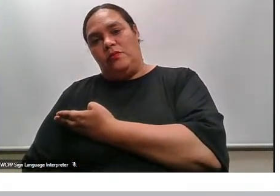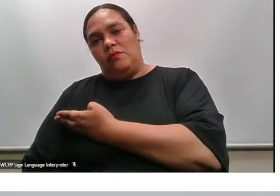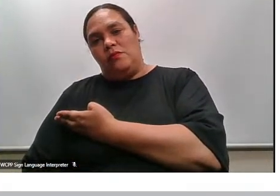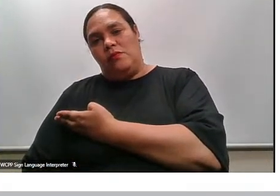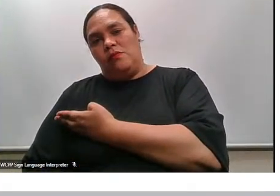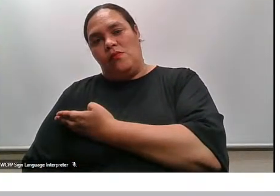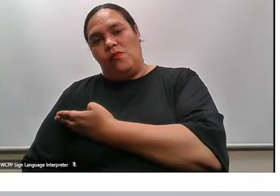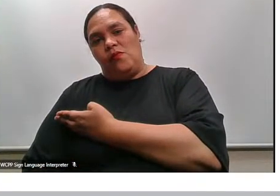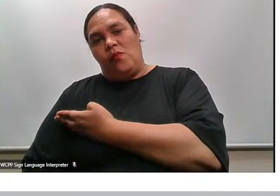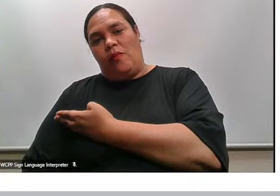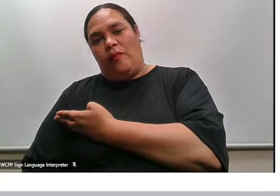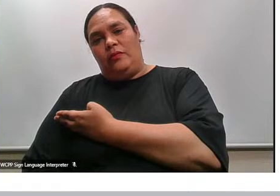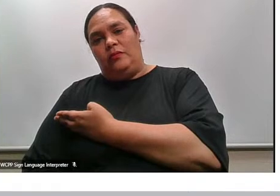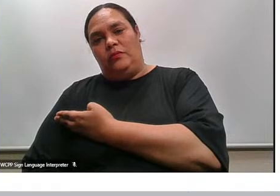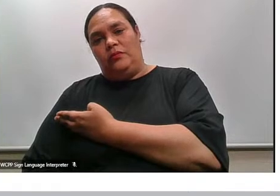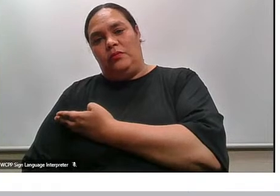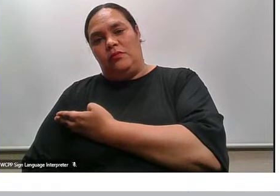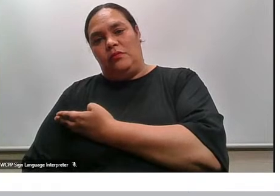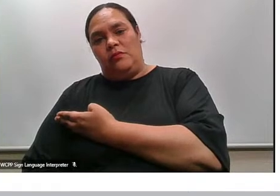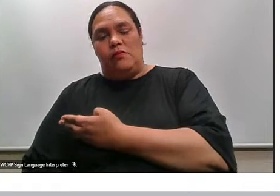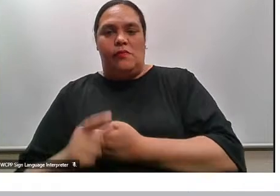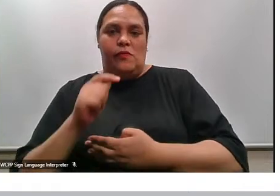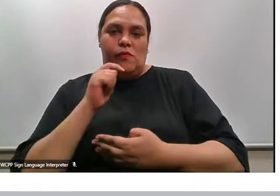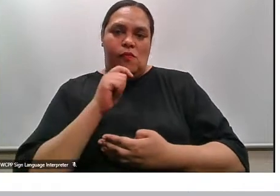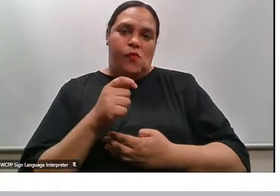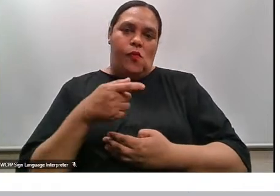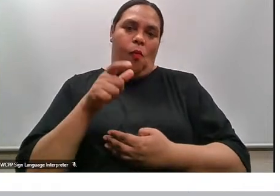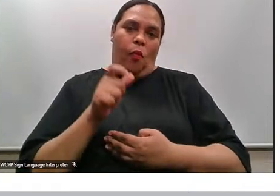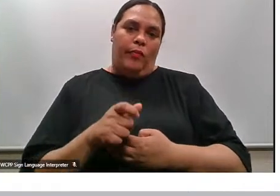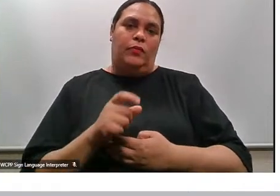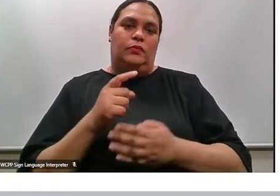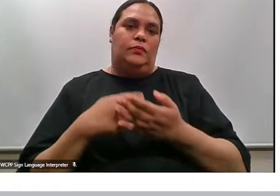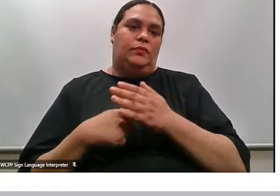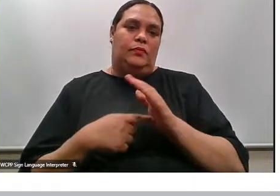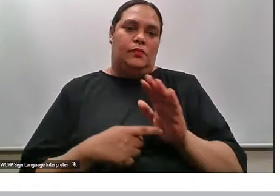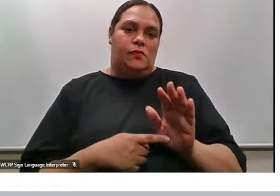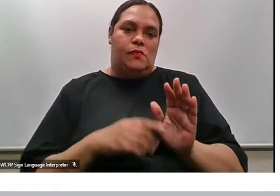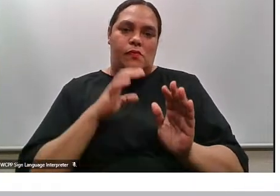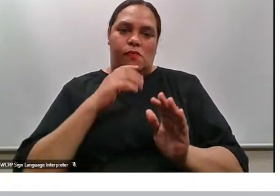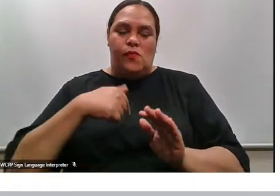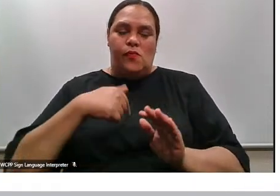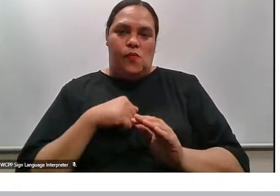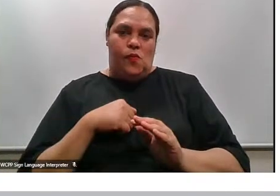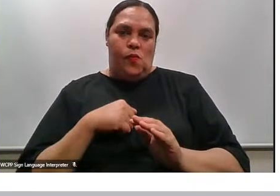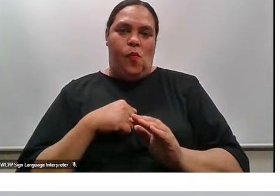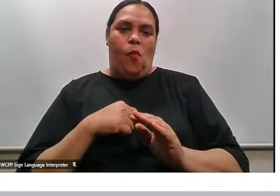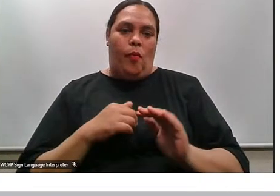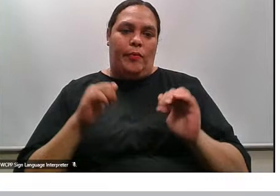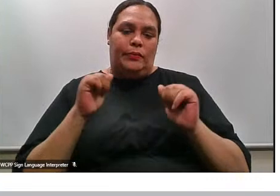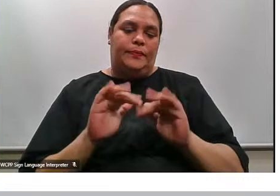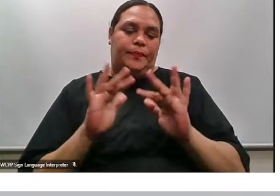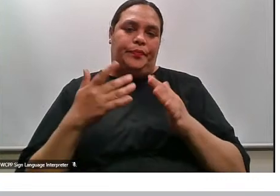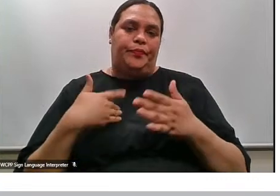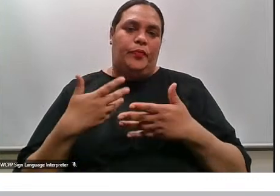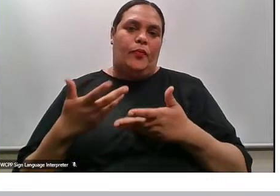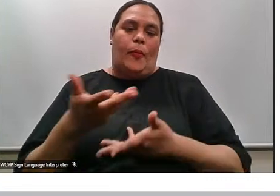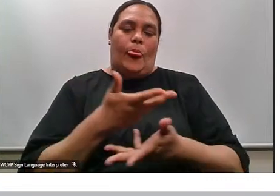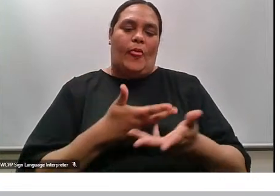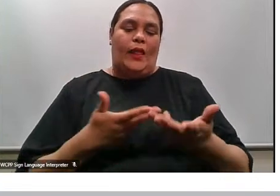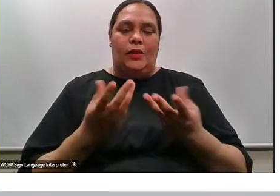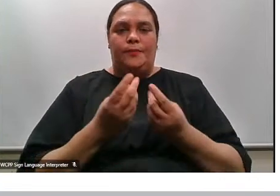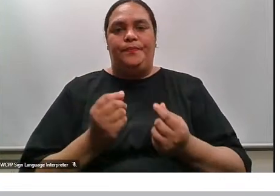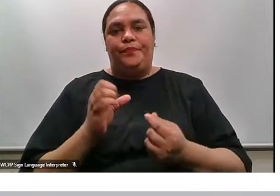to sit over here, it is literally, Chairperson, as a show that we are in agreement with how we will handle